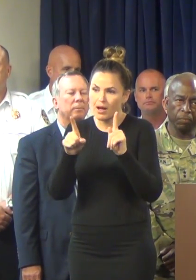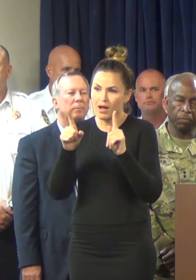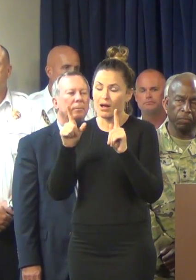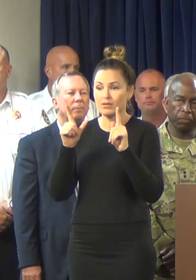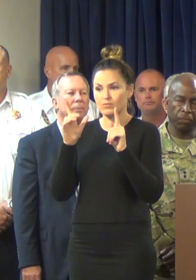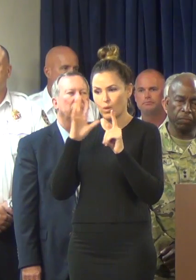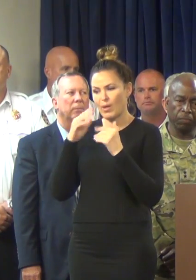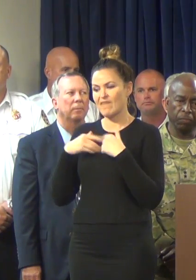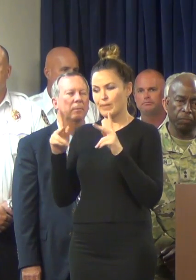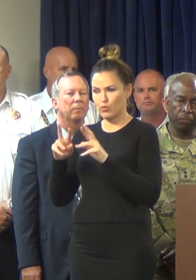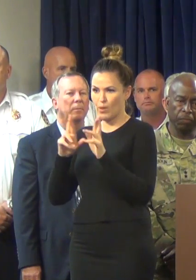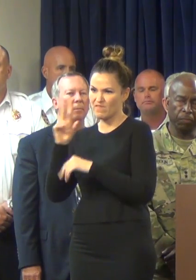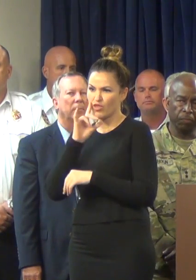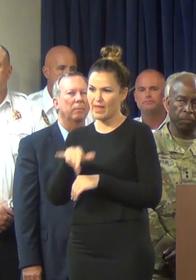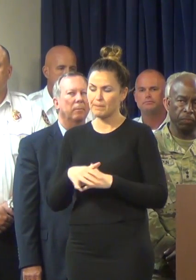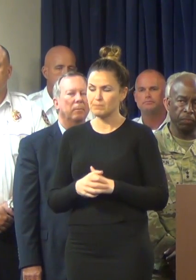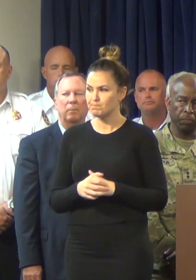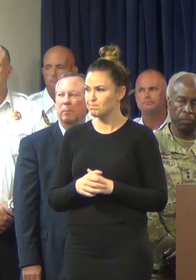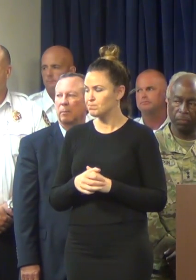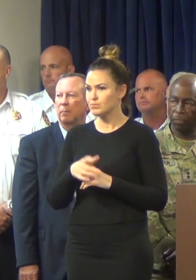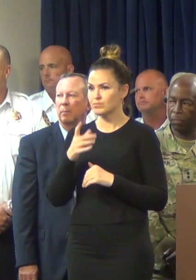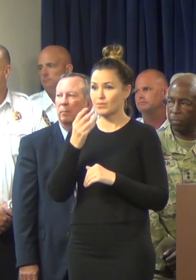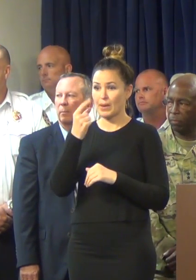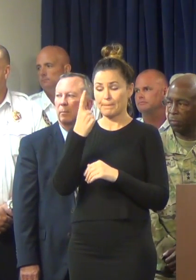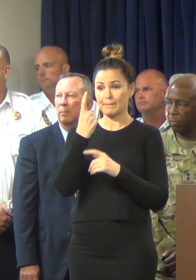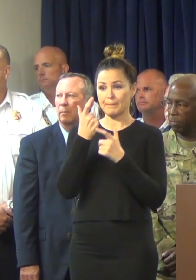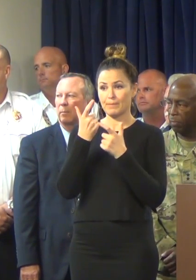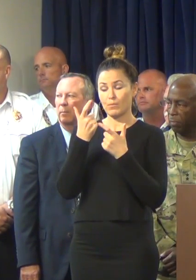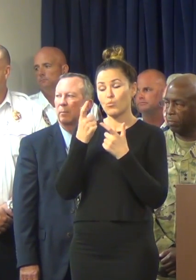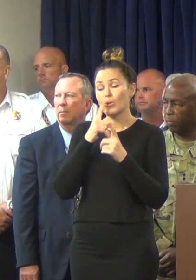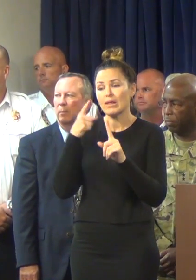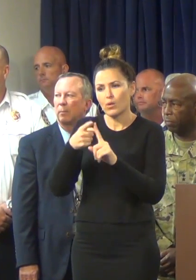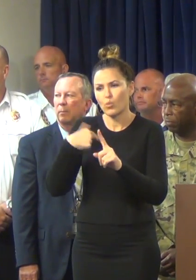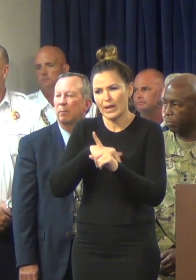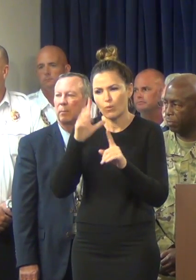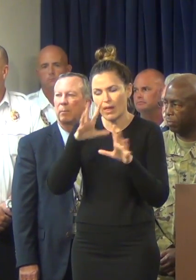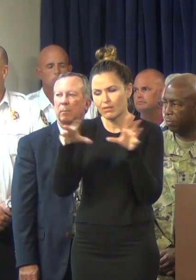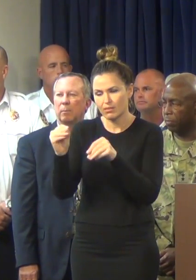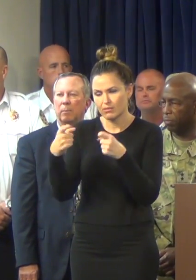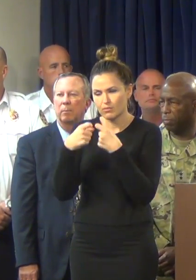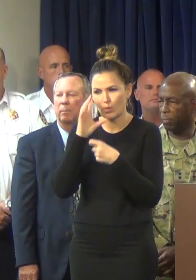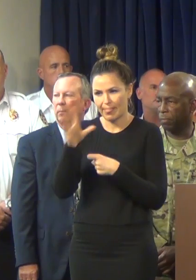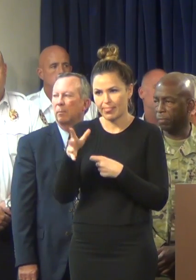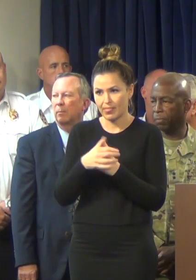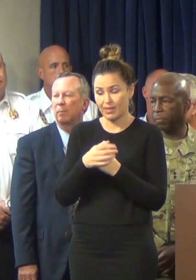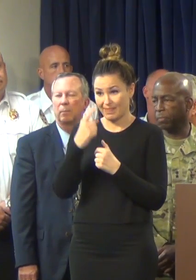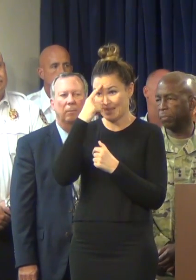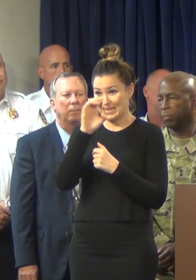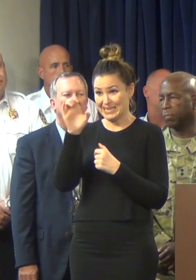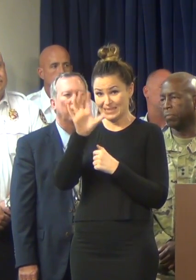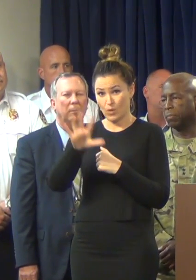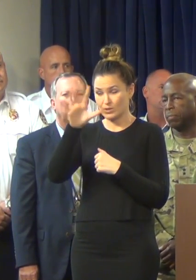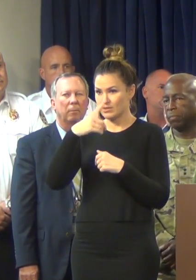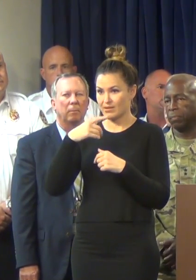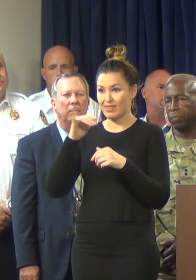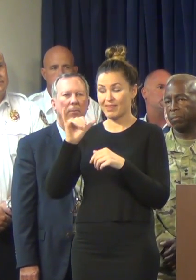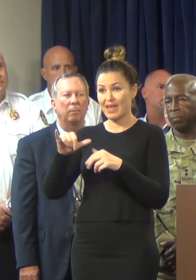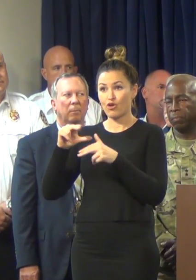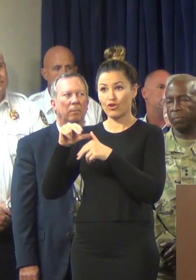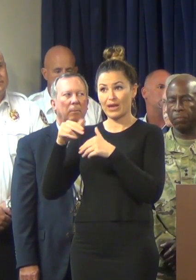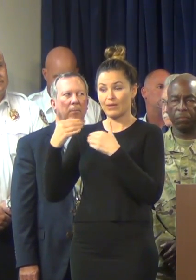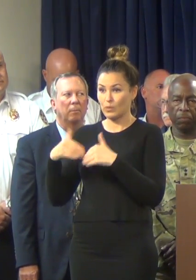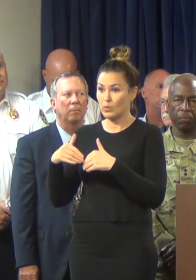we'll be dealing with that, and then we're going to restore. I mean, one of the big issues, we're going to lose power. I mean, if you stop and think about the East Coast, we haven't had a storm like this in a long time,